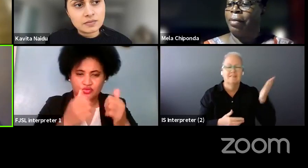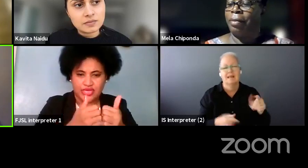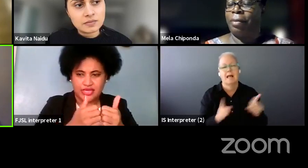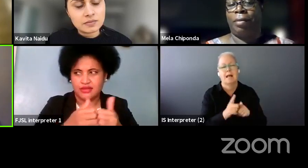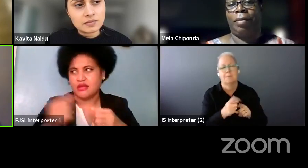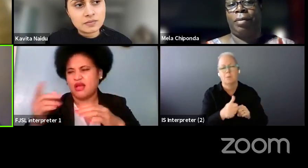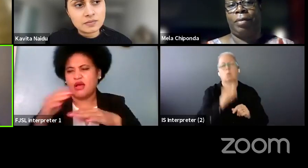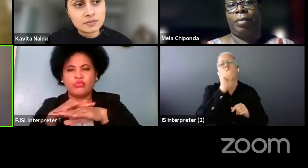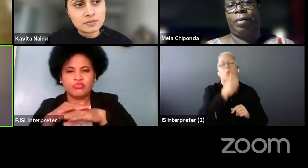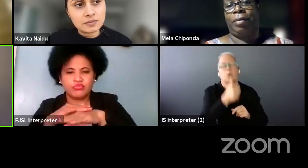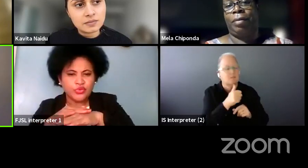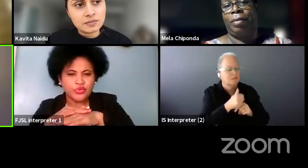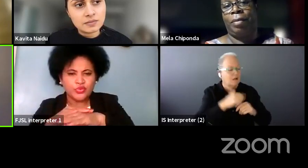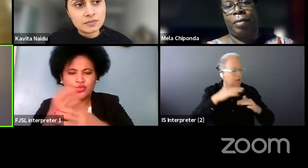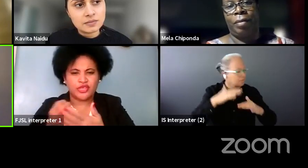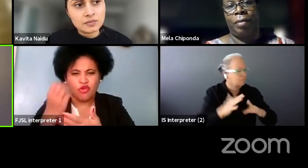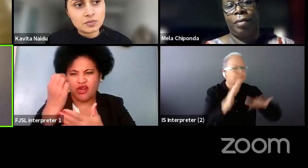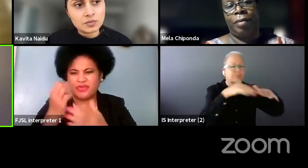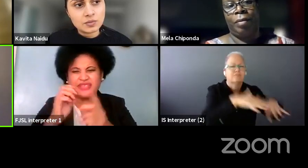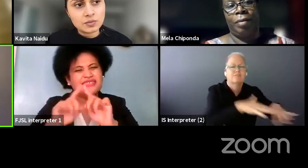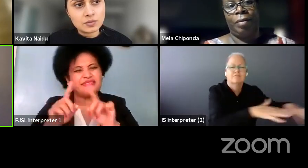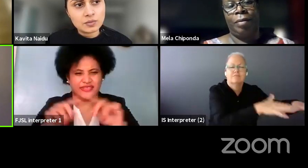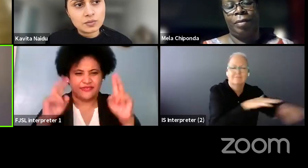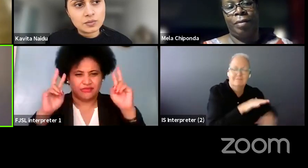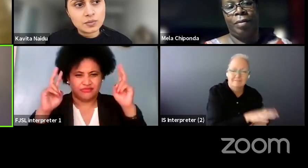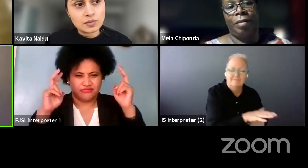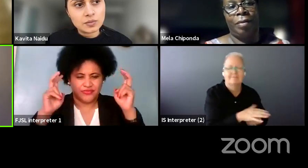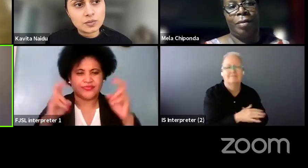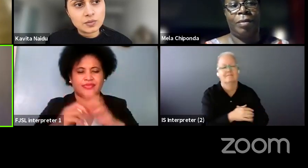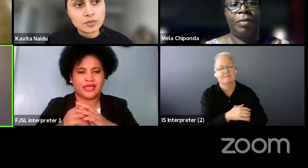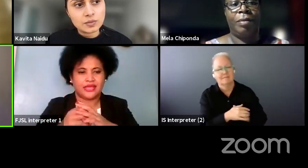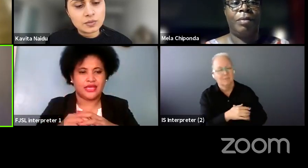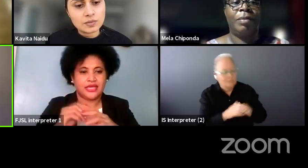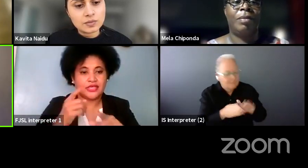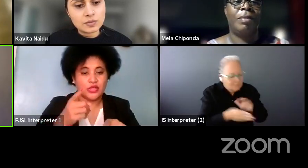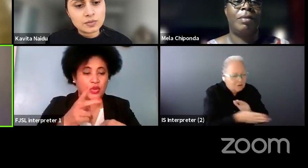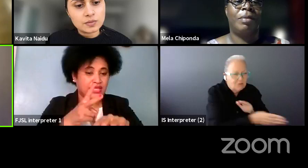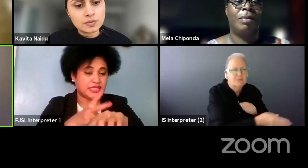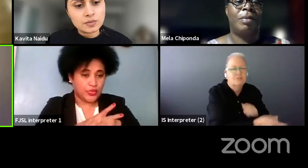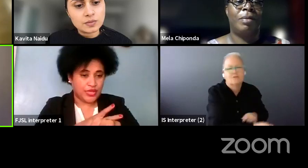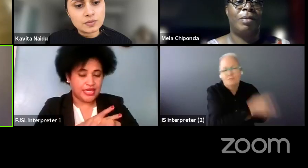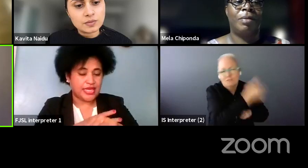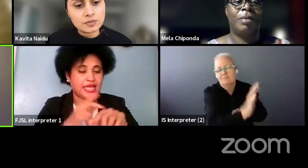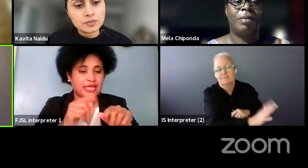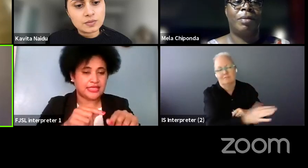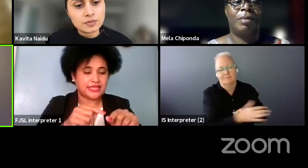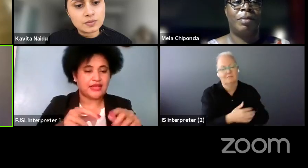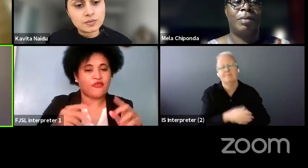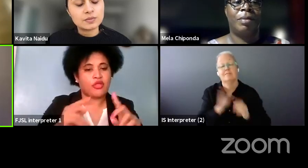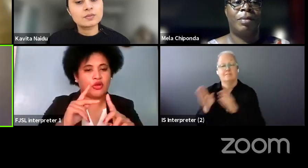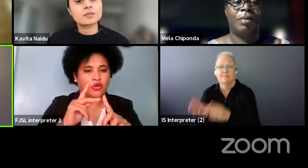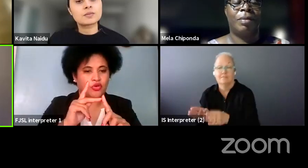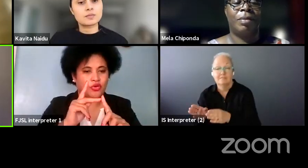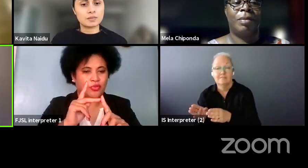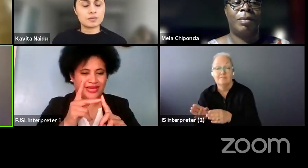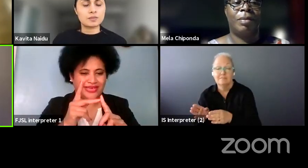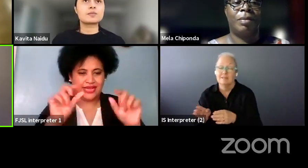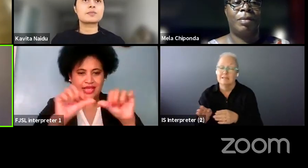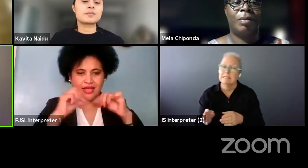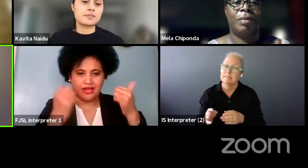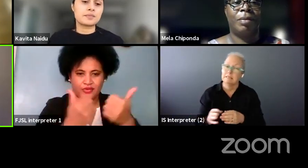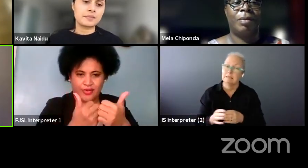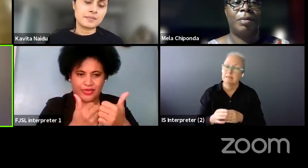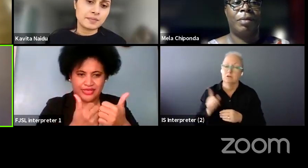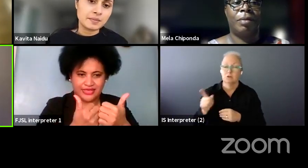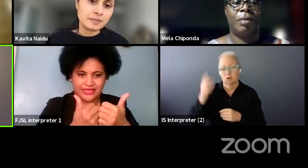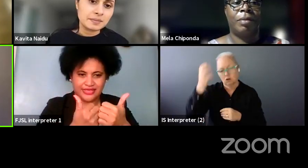up. But the Green New Deal is actually signposting a growing political consensus on the need to urgently respond